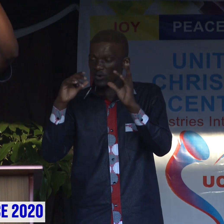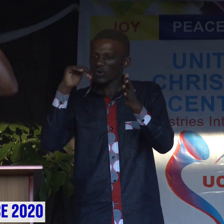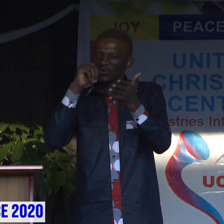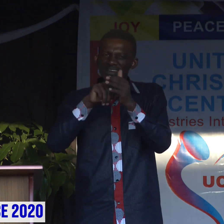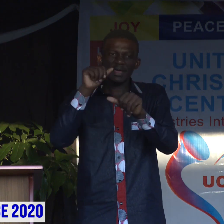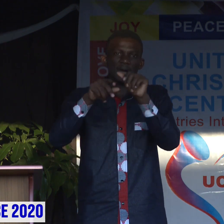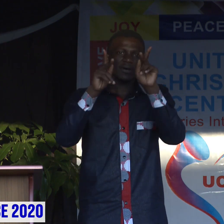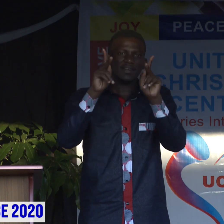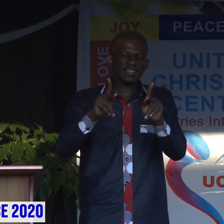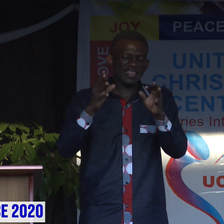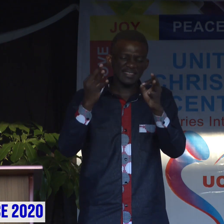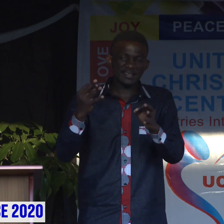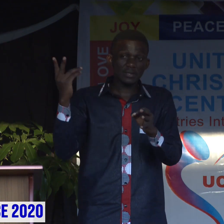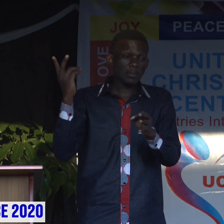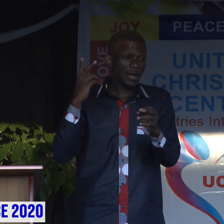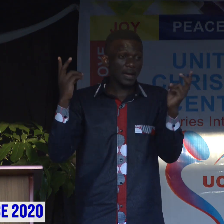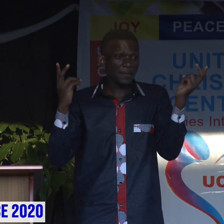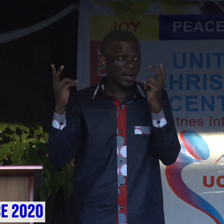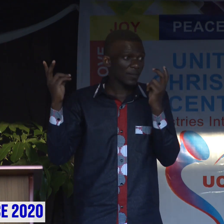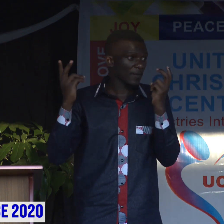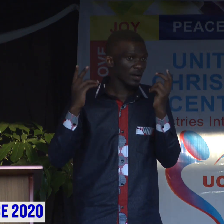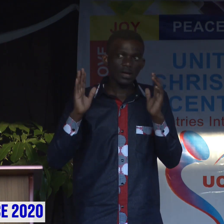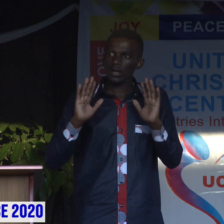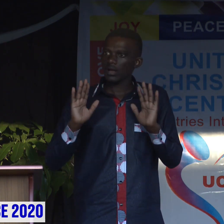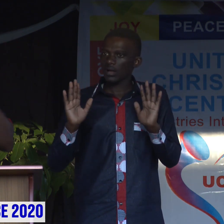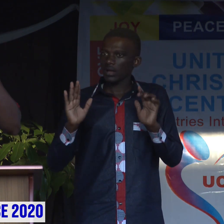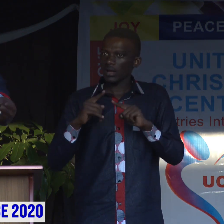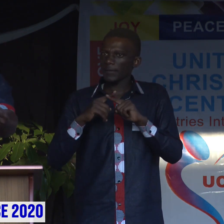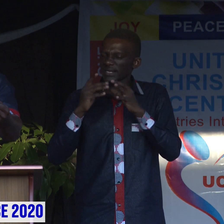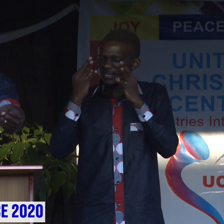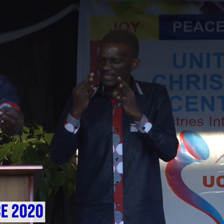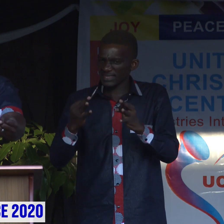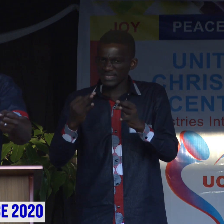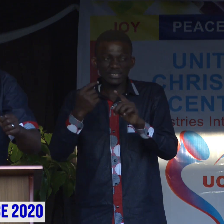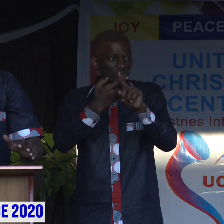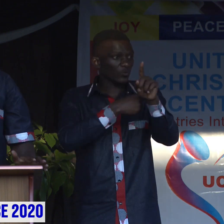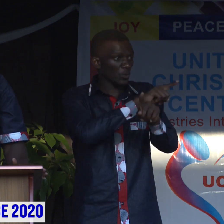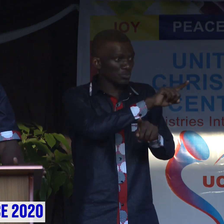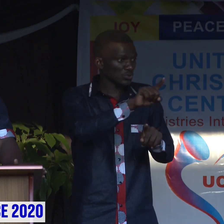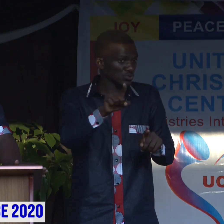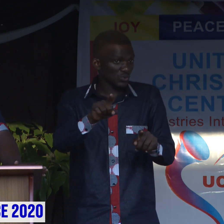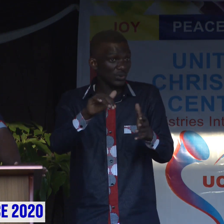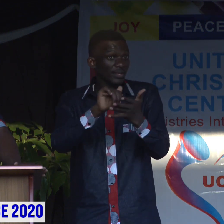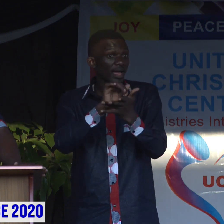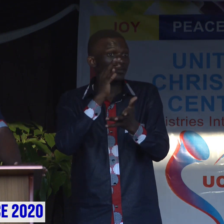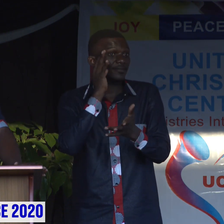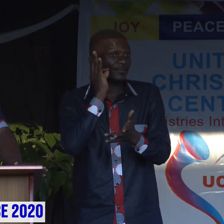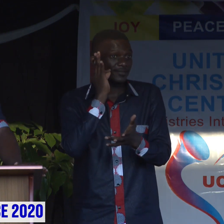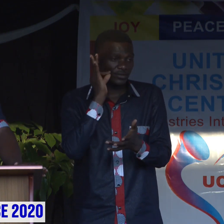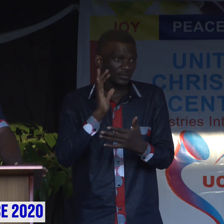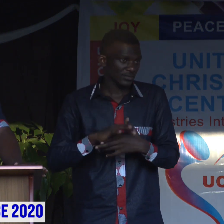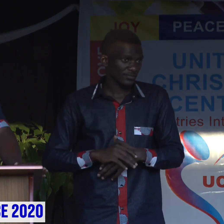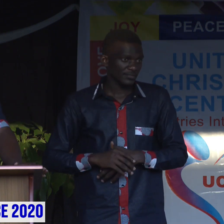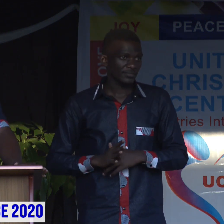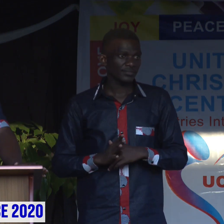Sibyebo byowulira is not what you listen to. Naye byabikuvaamu ekibala kyobala. but what comes out of you